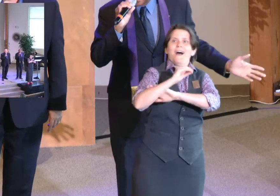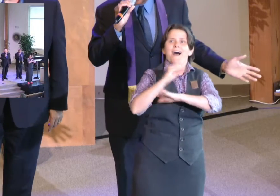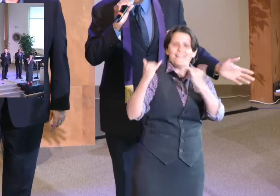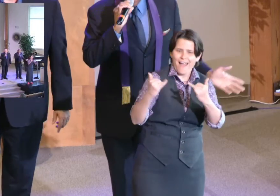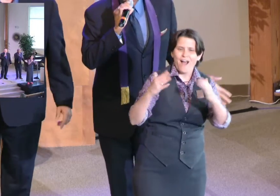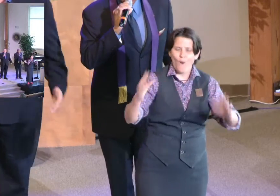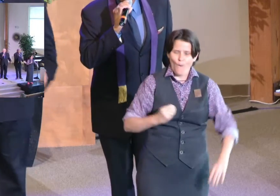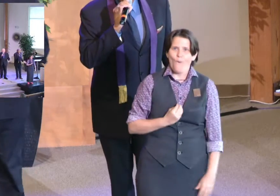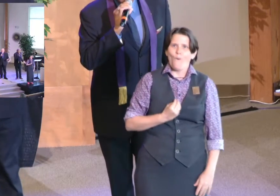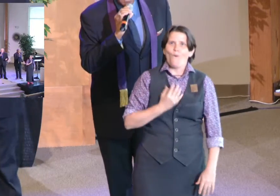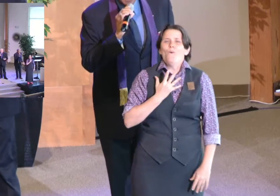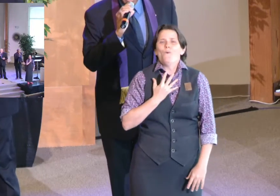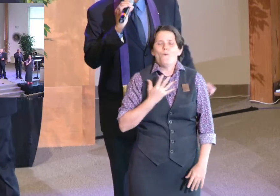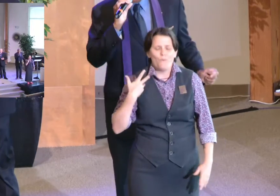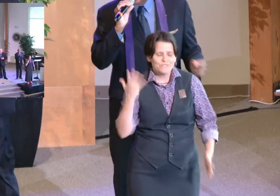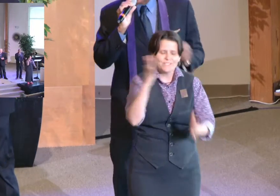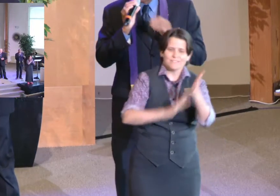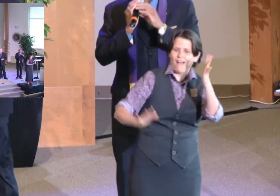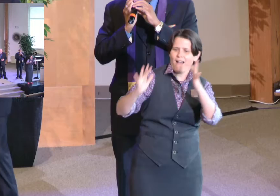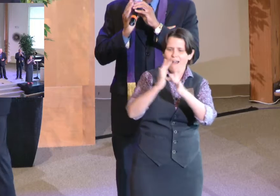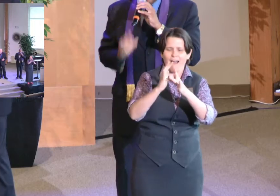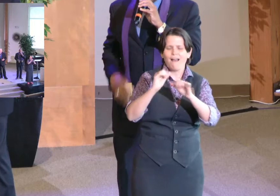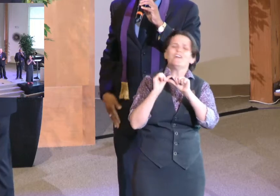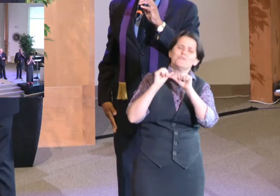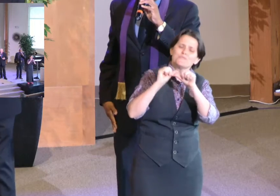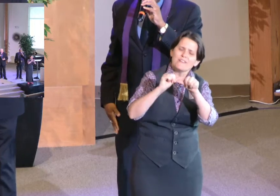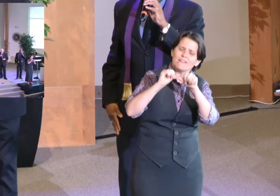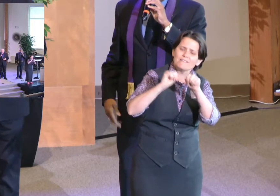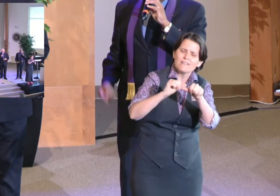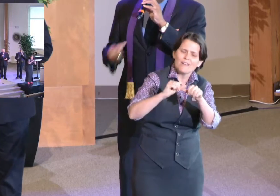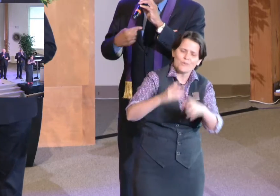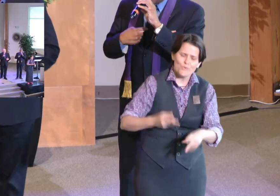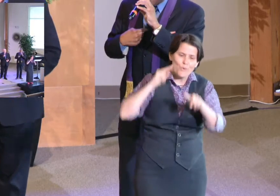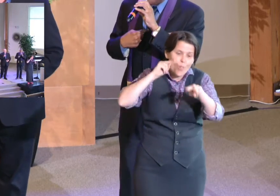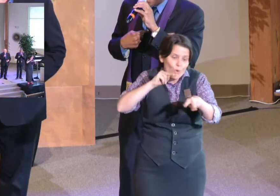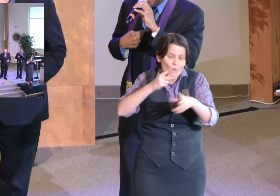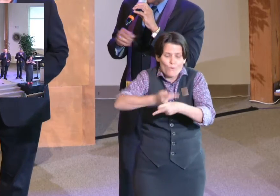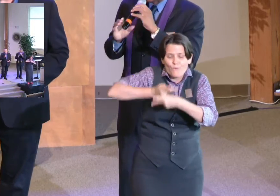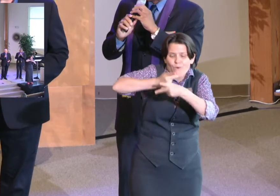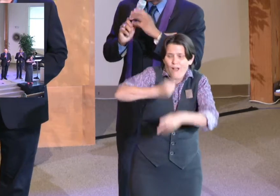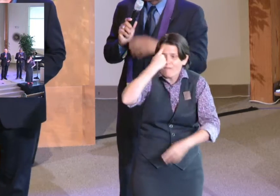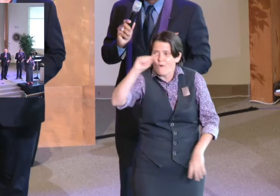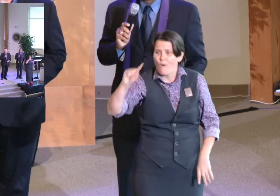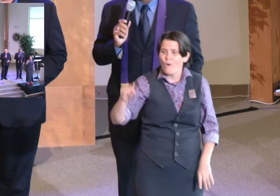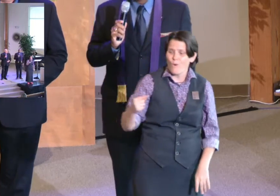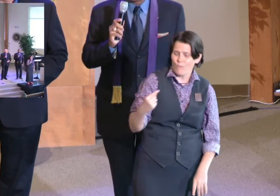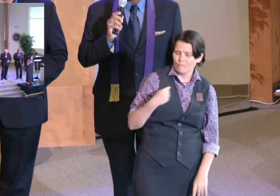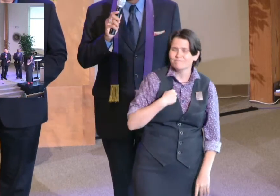on looking out for me. That you keep on Keep on